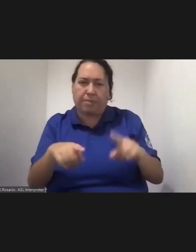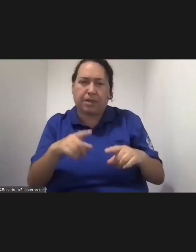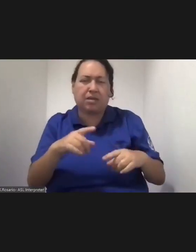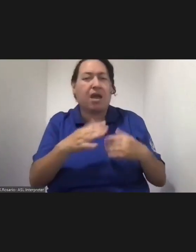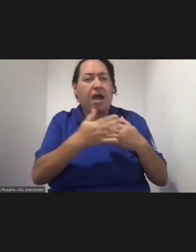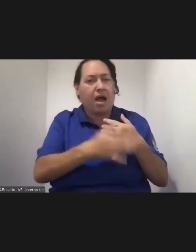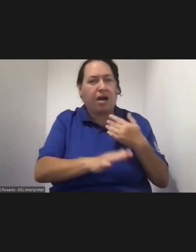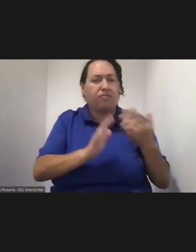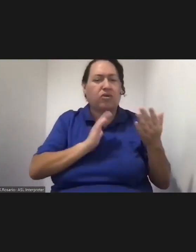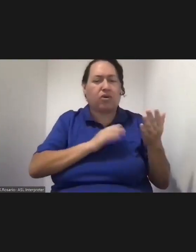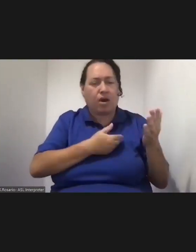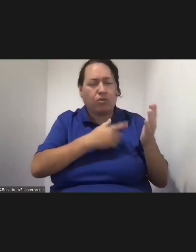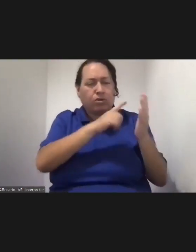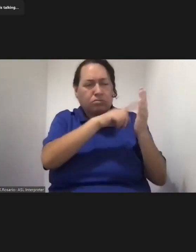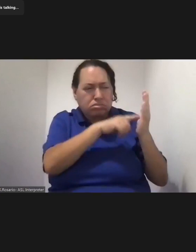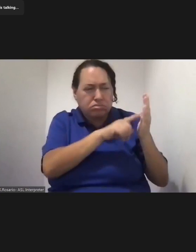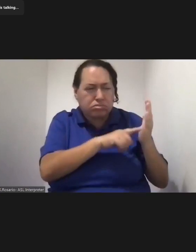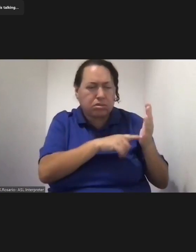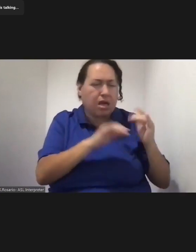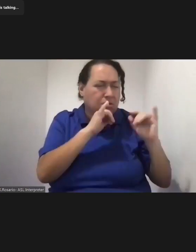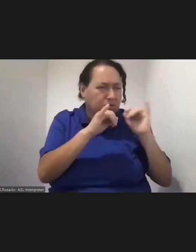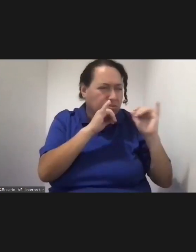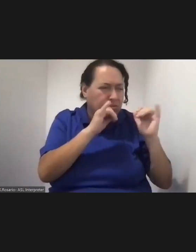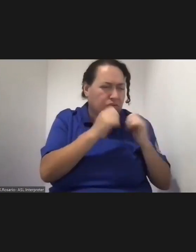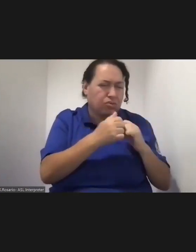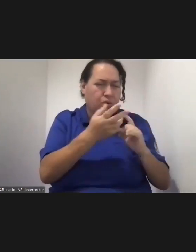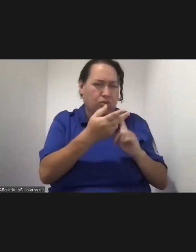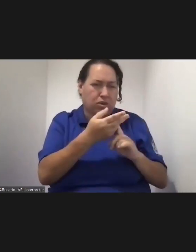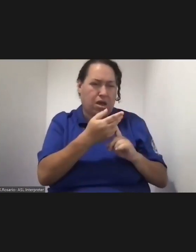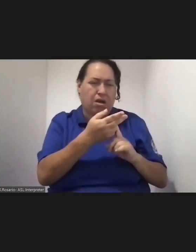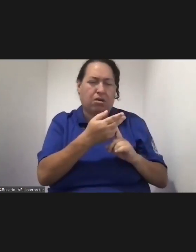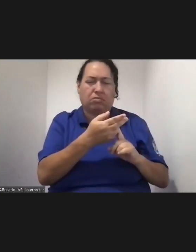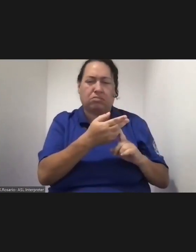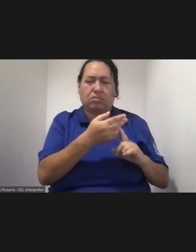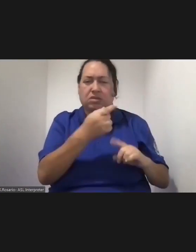and interviews with the hotel, the